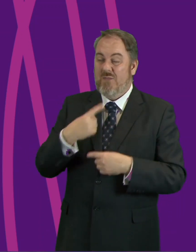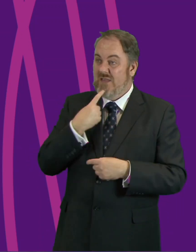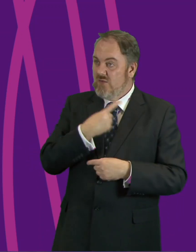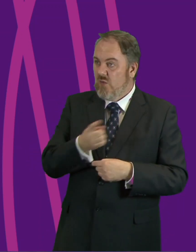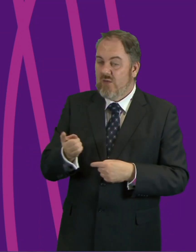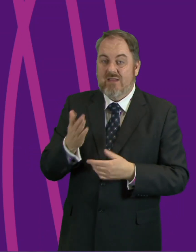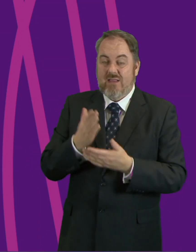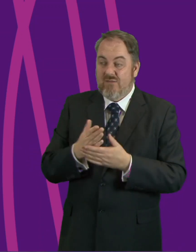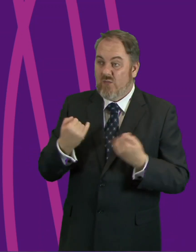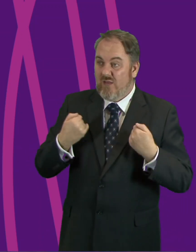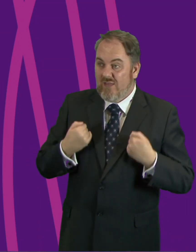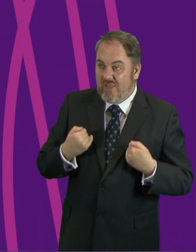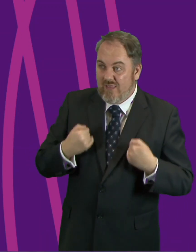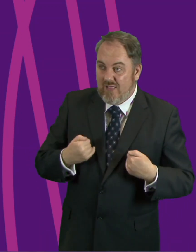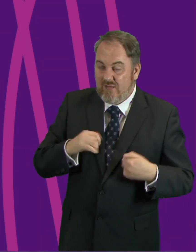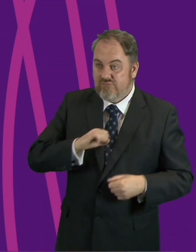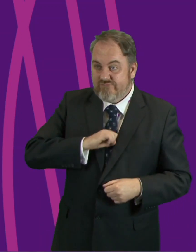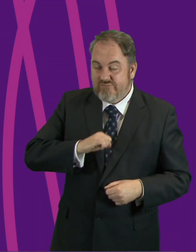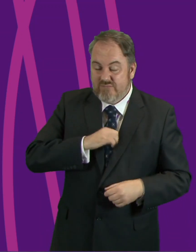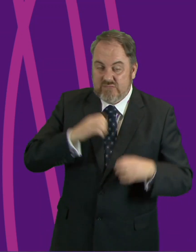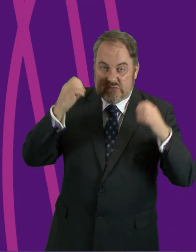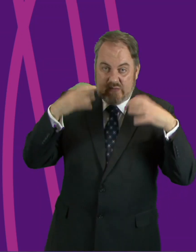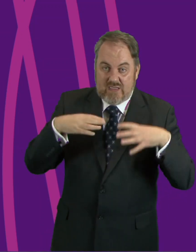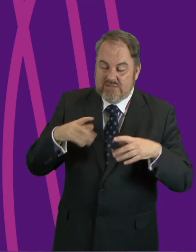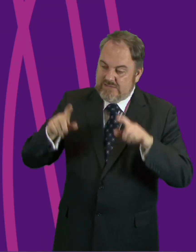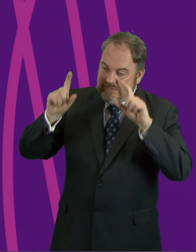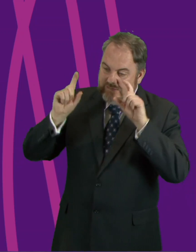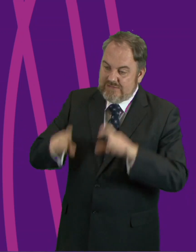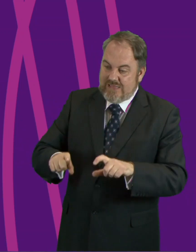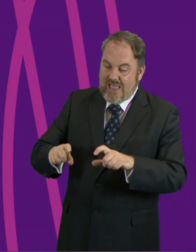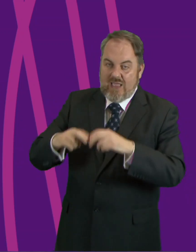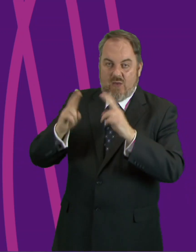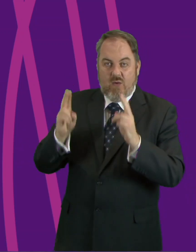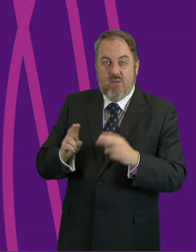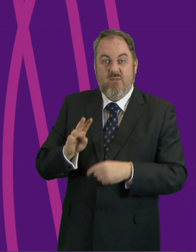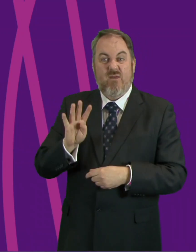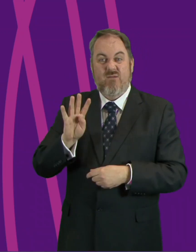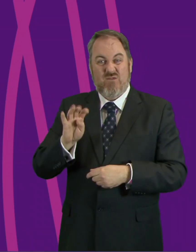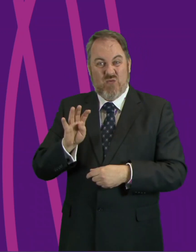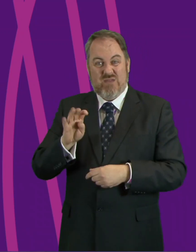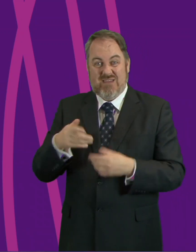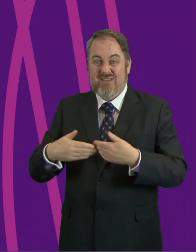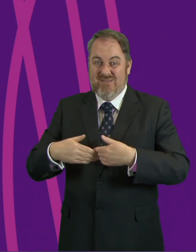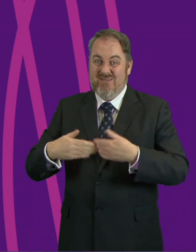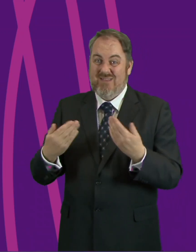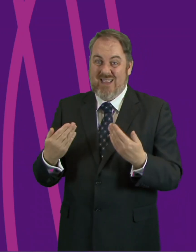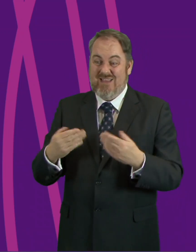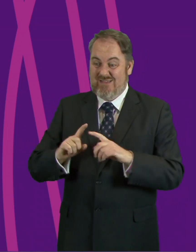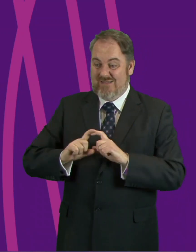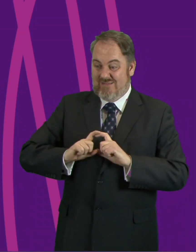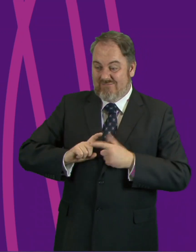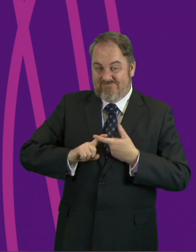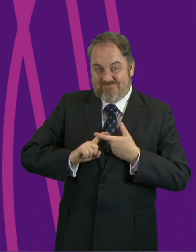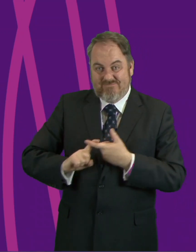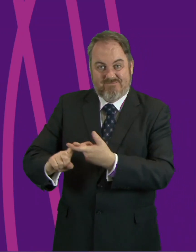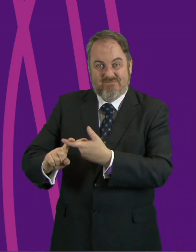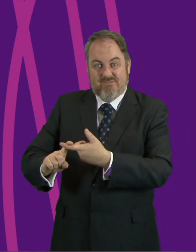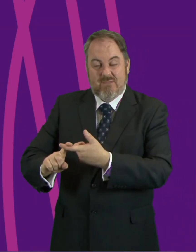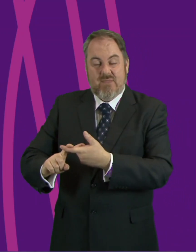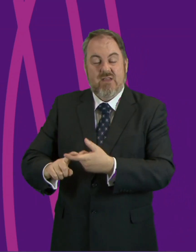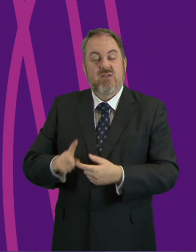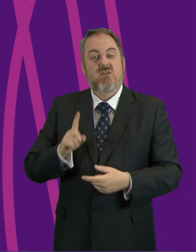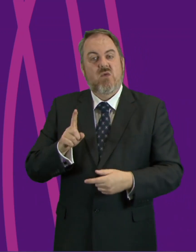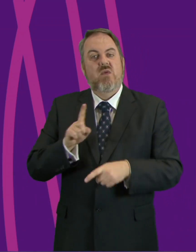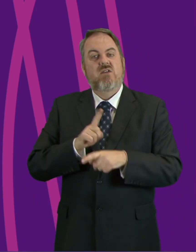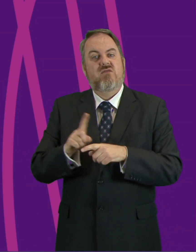14 days, and that could happen on multiple occasions. So one of the other things we are thinking of, building and learning from the work we've done to support the